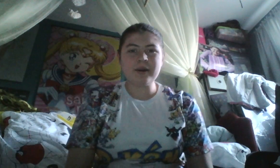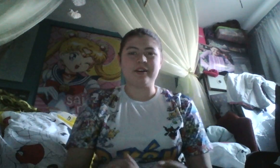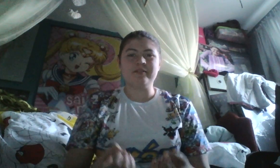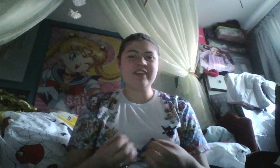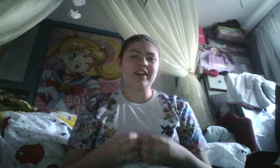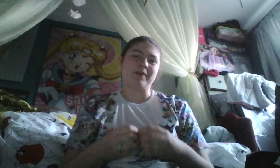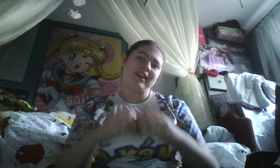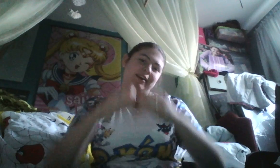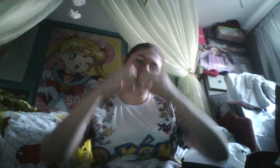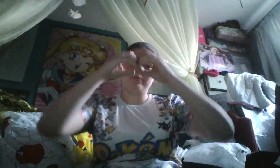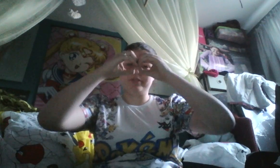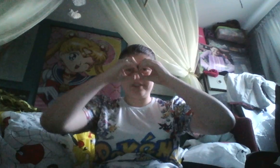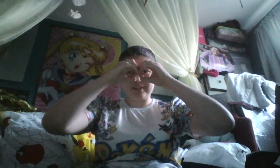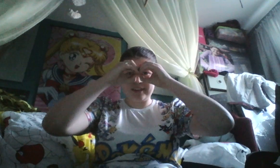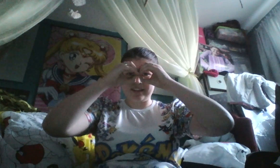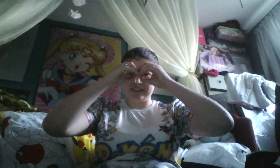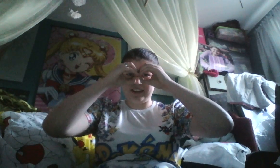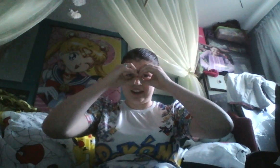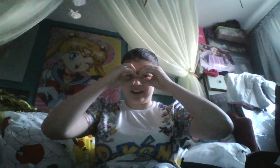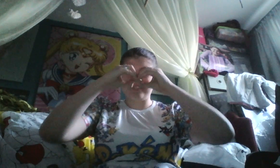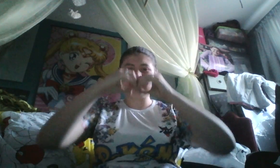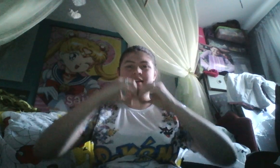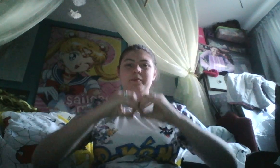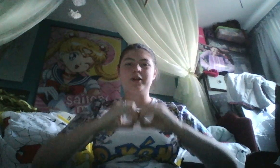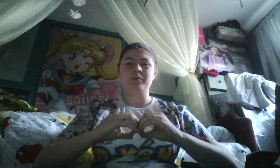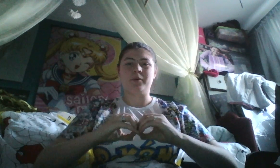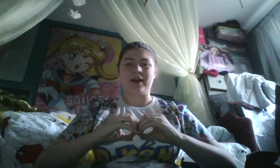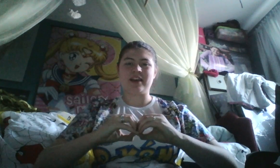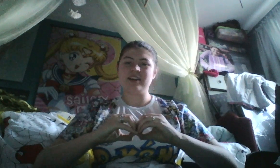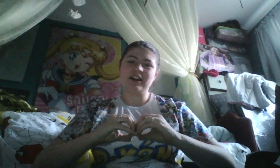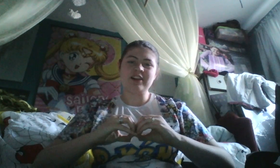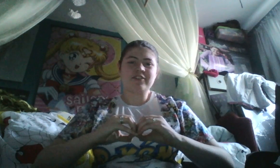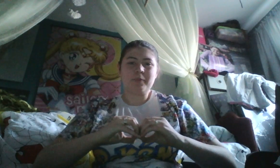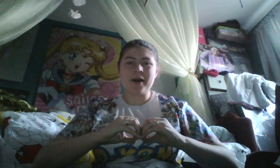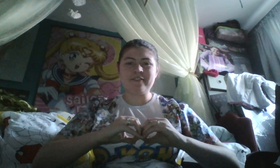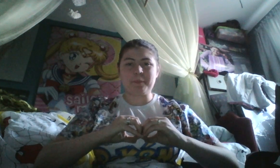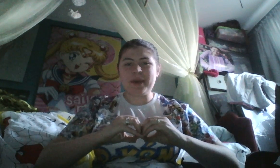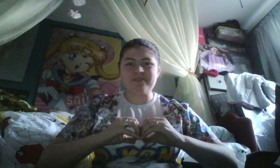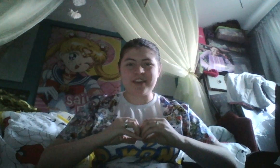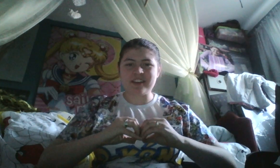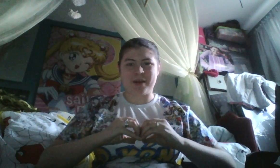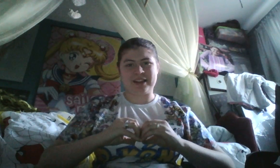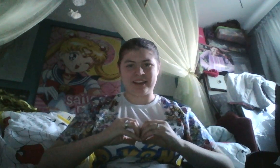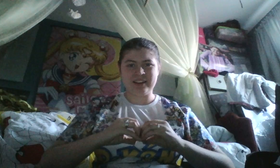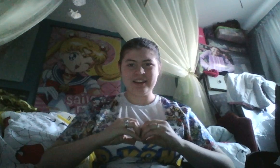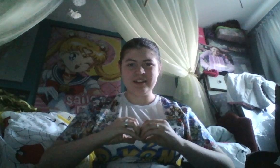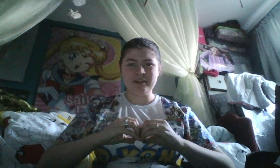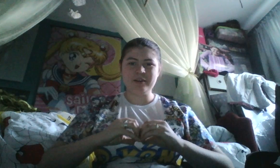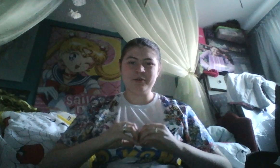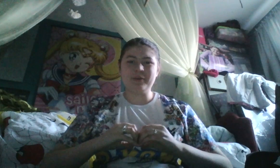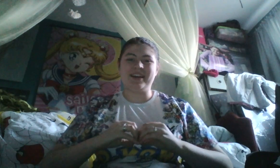Well, think about it. Hands to the eyes, pull them away, and you've got the perfect B in finger spelling. Weird,